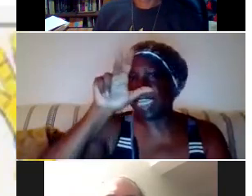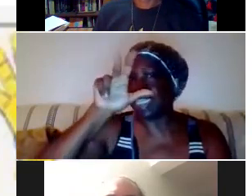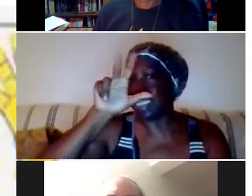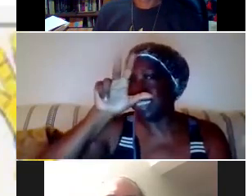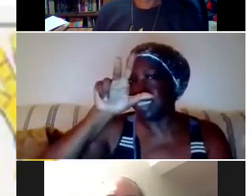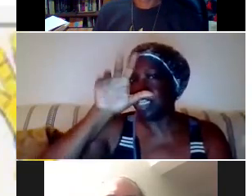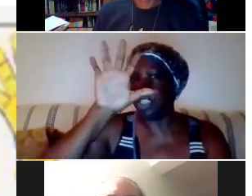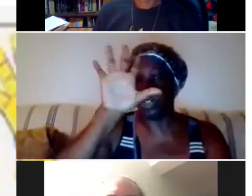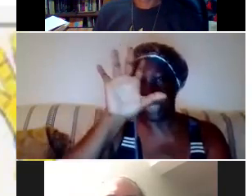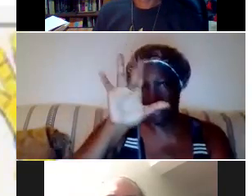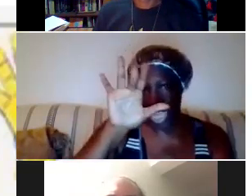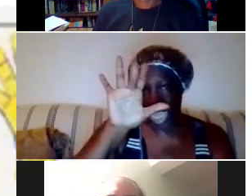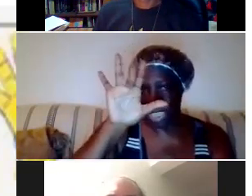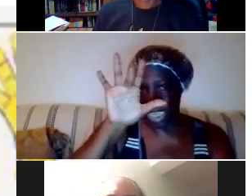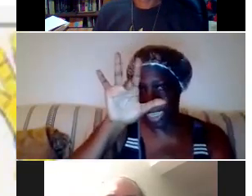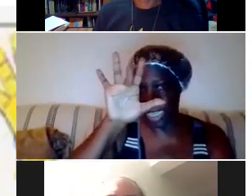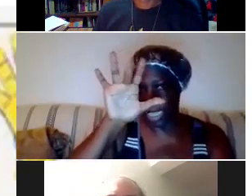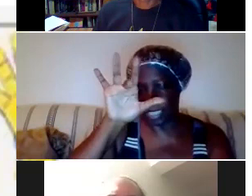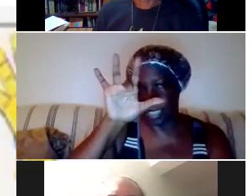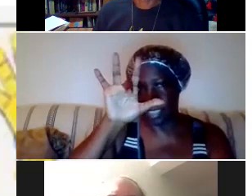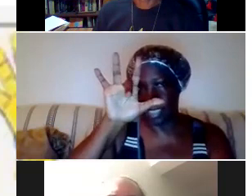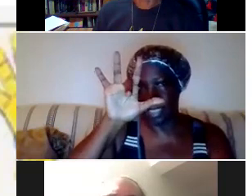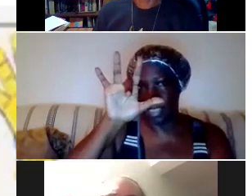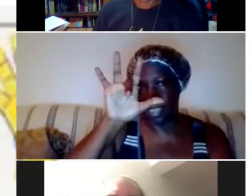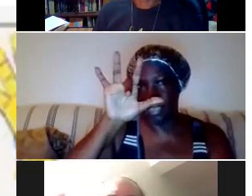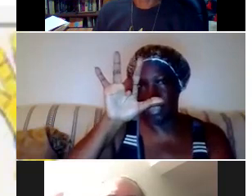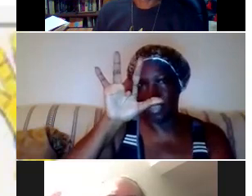23 is like this, 25 is like this.